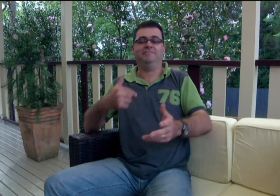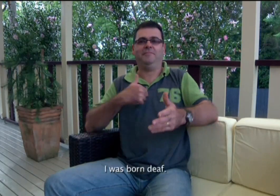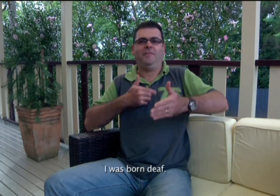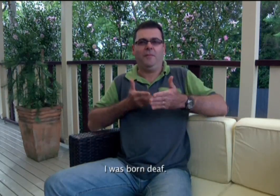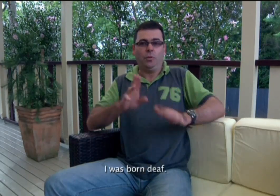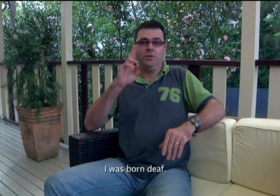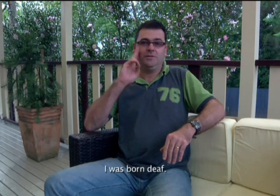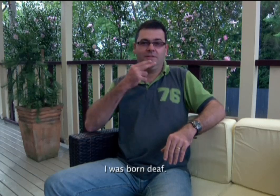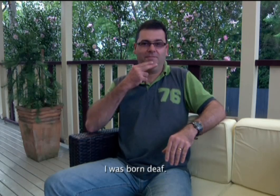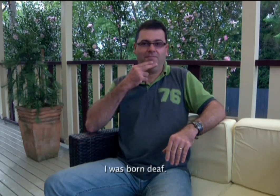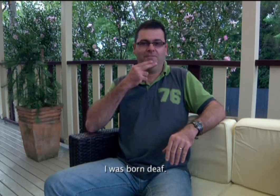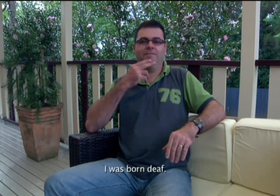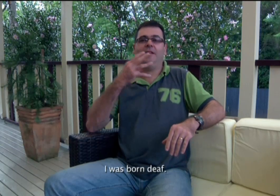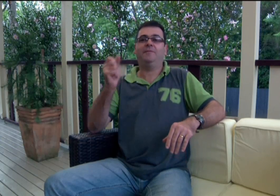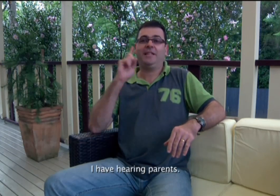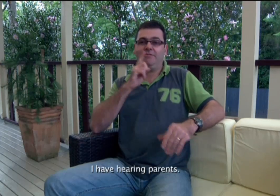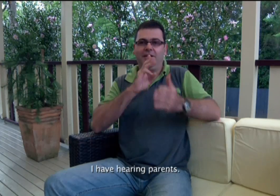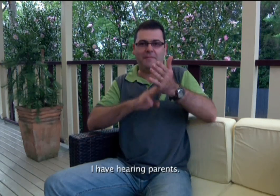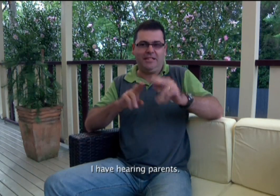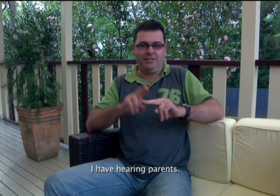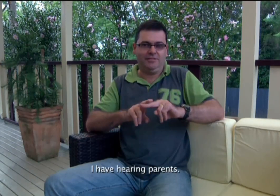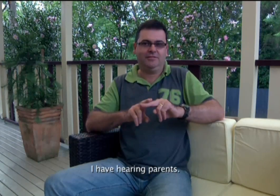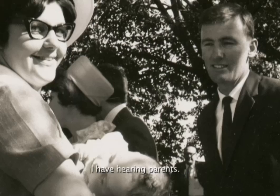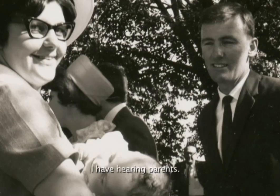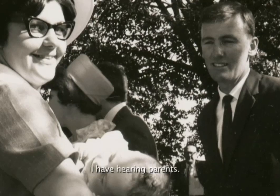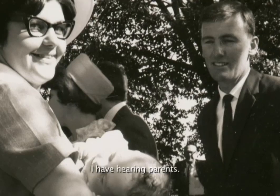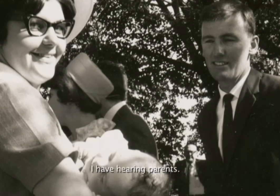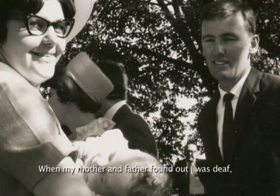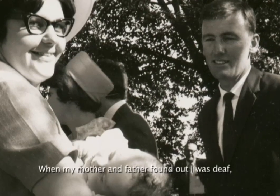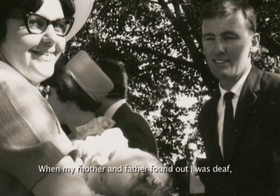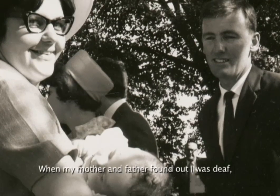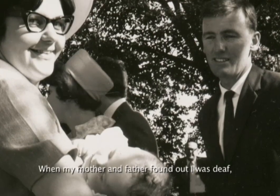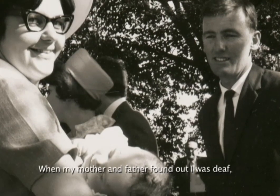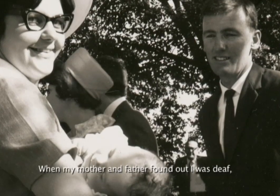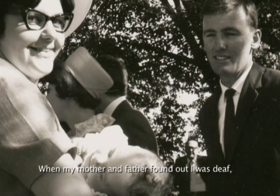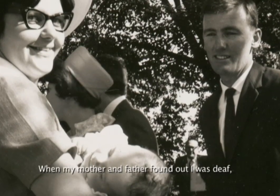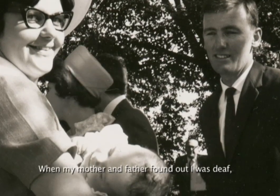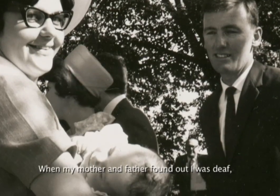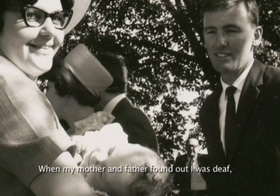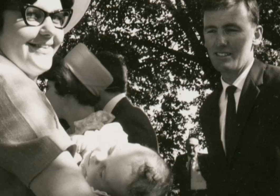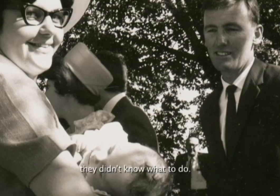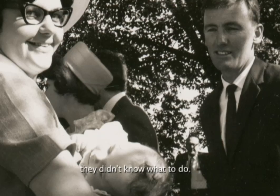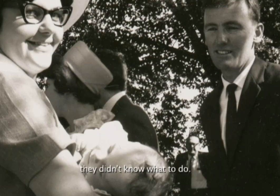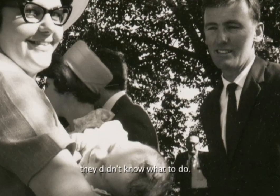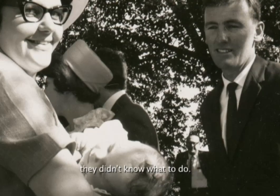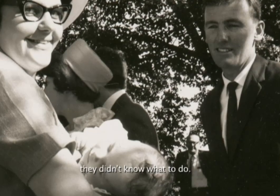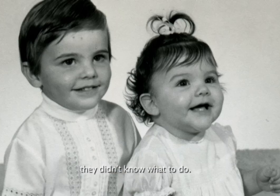I was born deaf. I have hearing parents. When my mother and father found out I was deaf, they didn't know what to